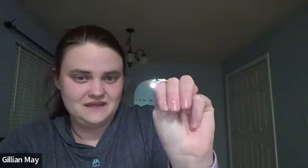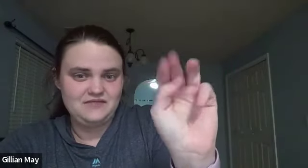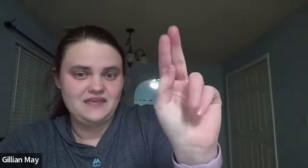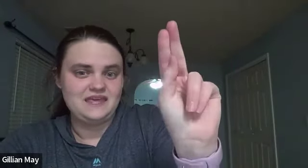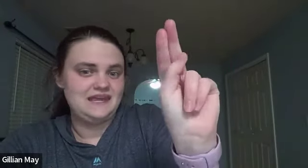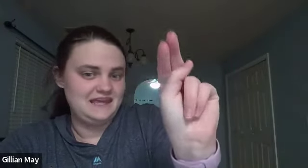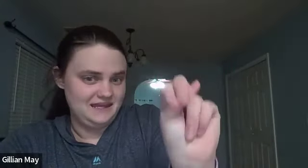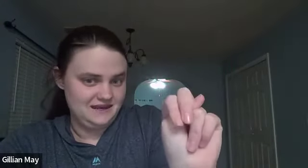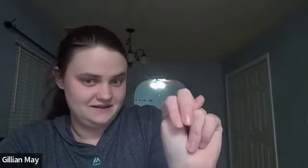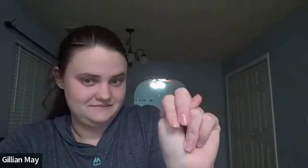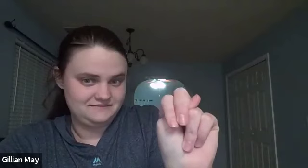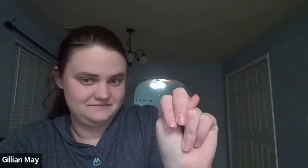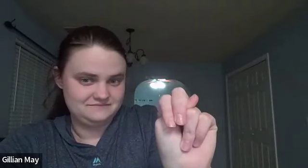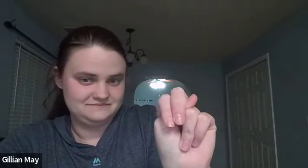And then N.